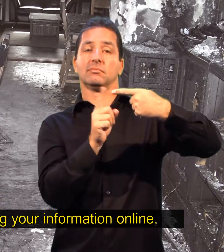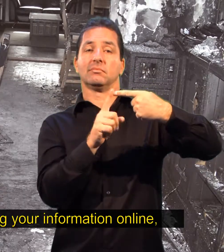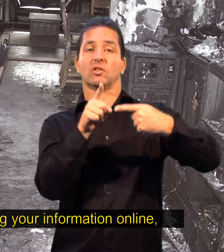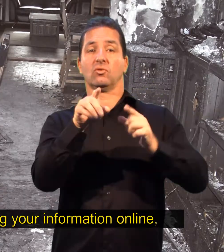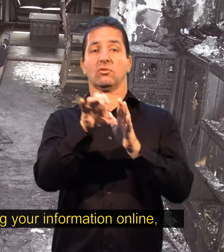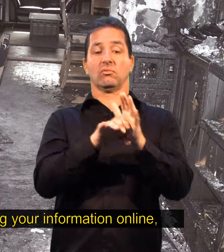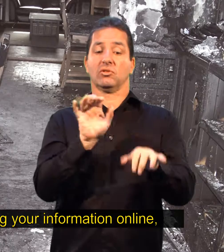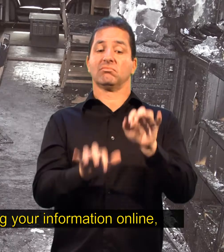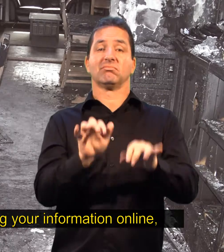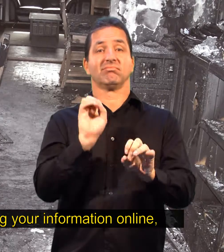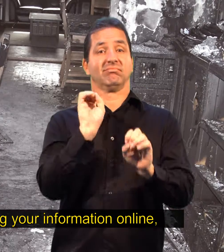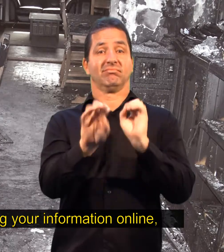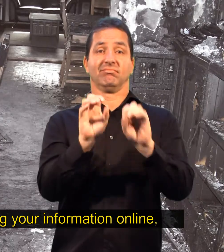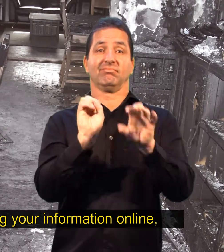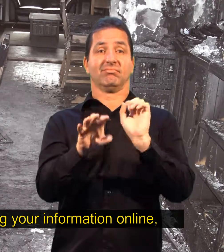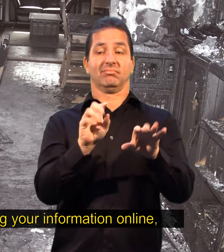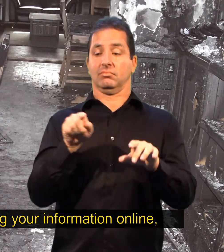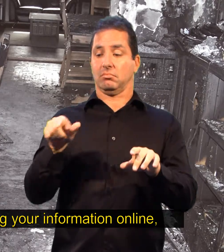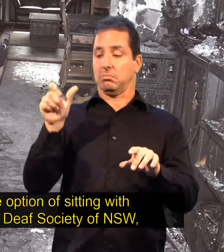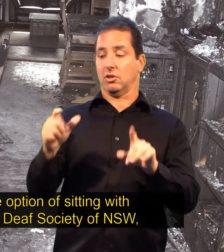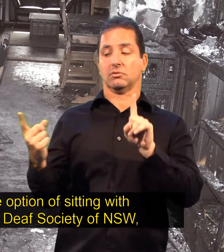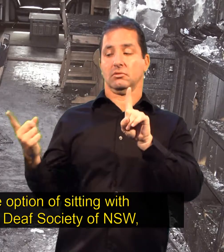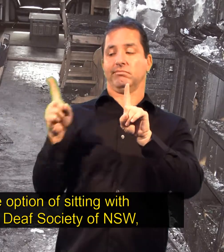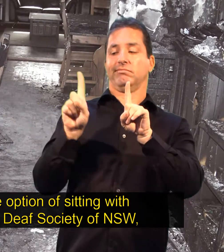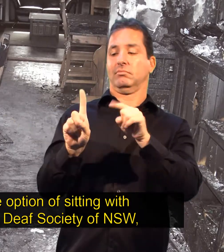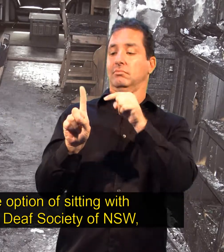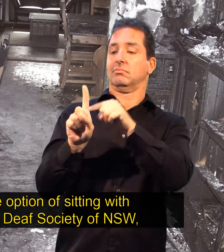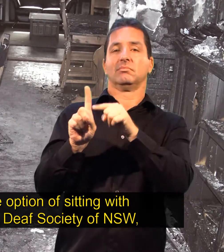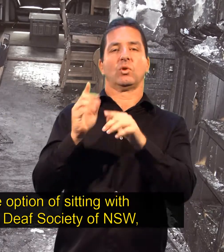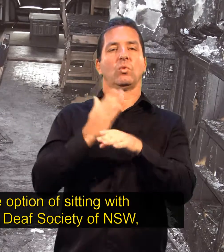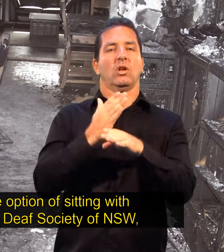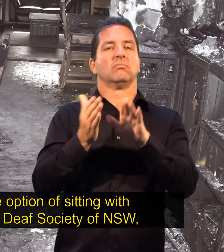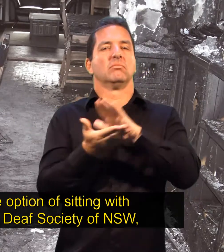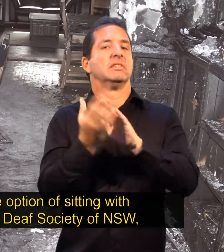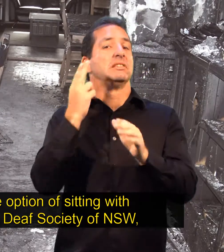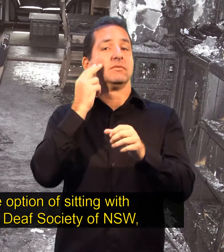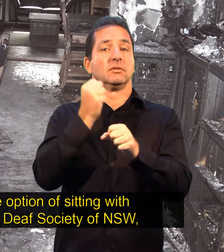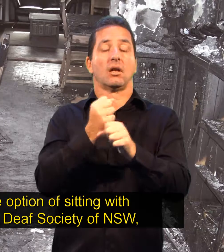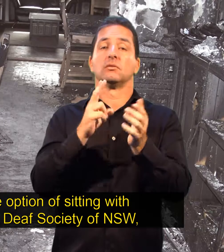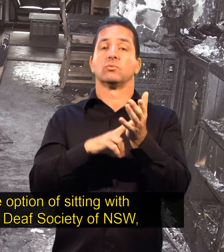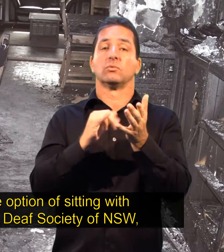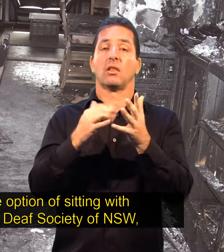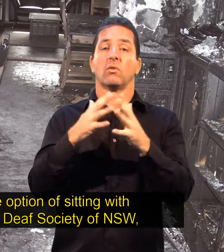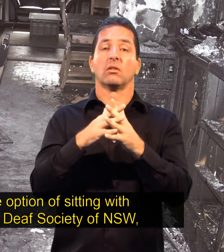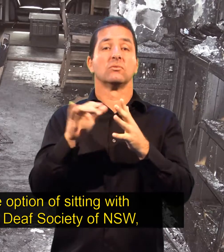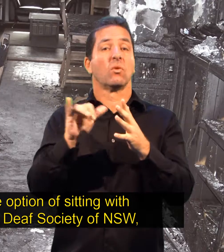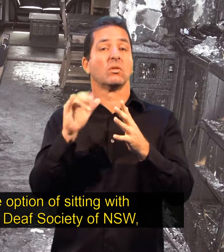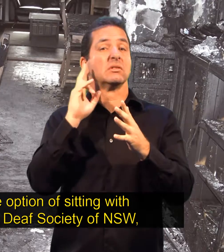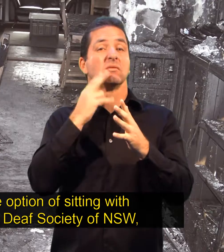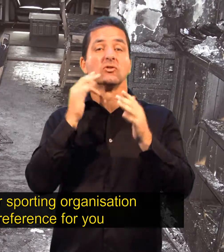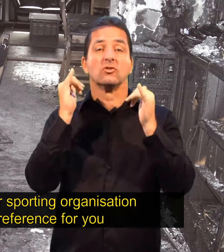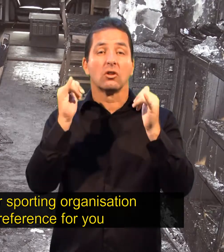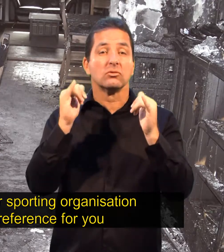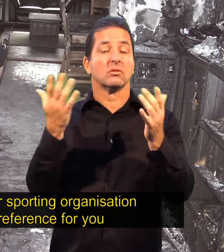While you are entering your information online, you can have the option of sitting with someone from the Deaf Society of New South